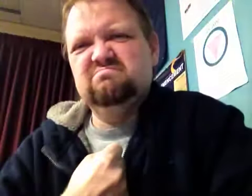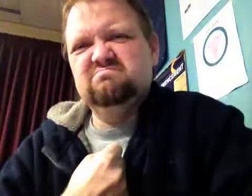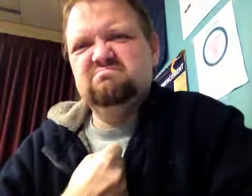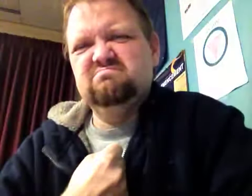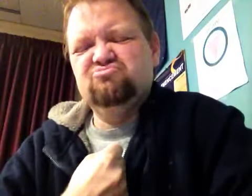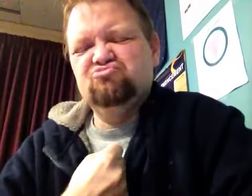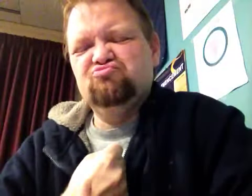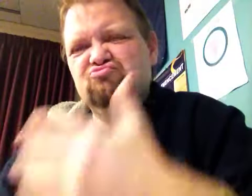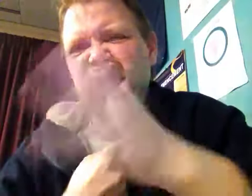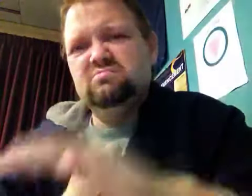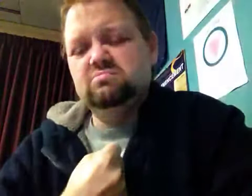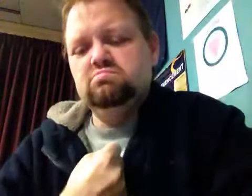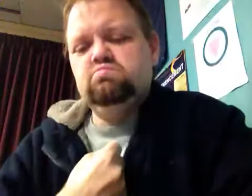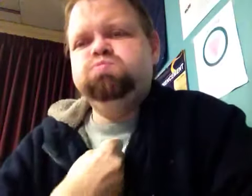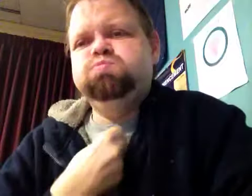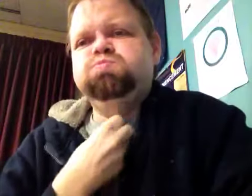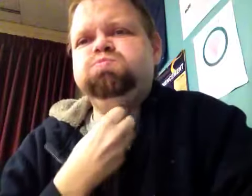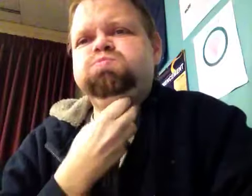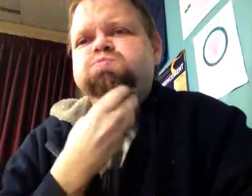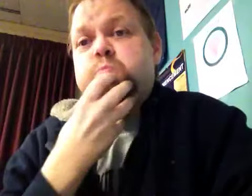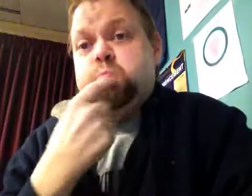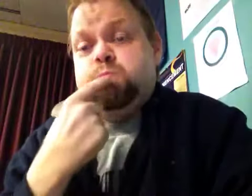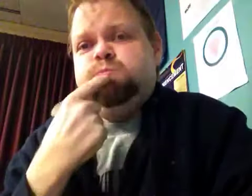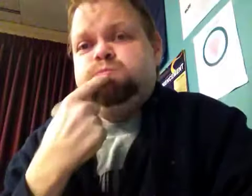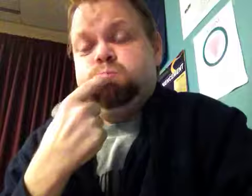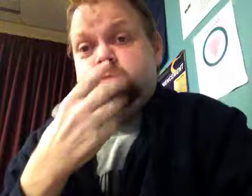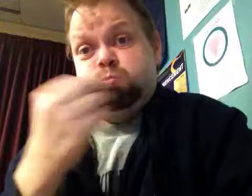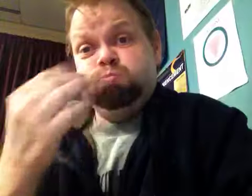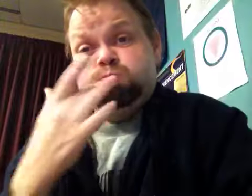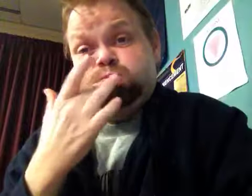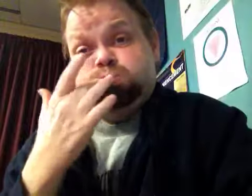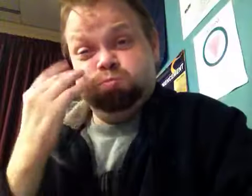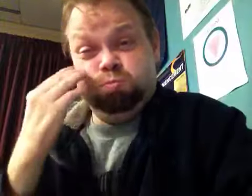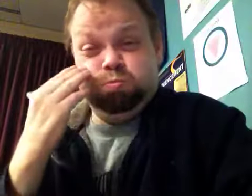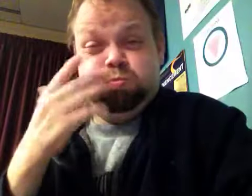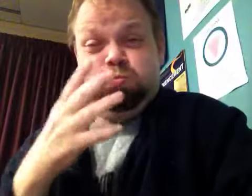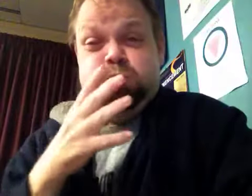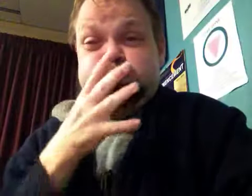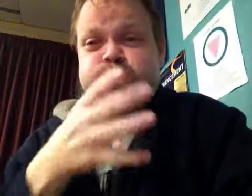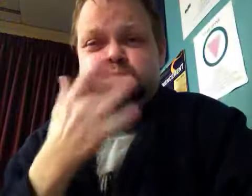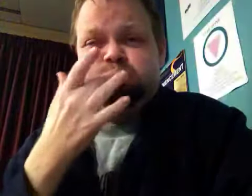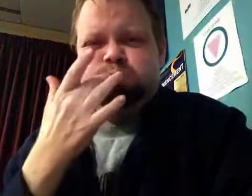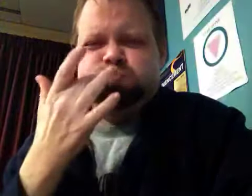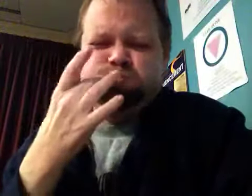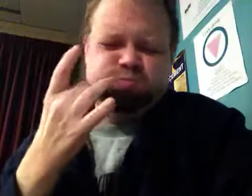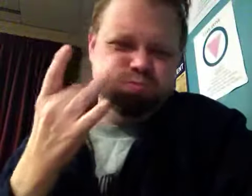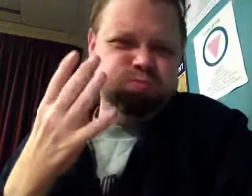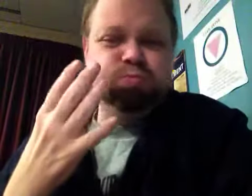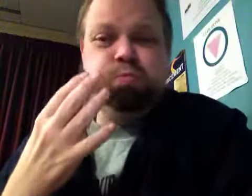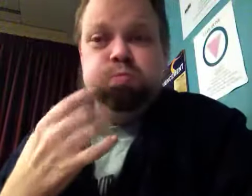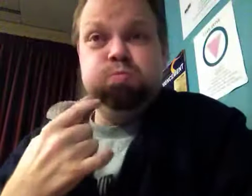group, Concerned Veterans for America, says it fully supports the American Legion's demand for accountability. The accountability in question is